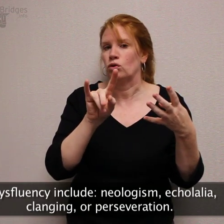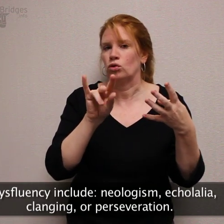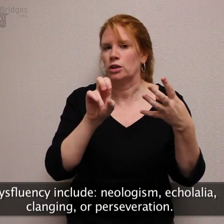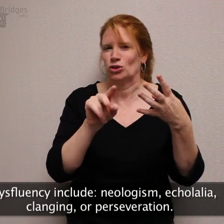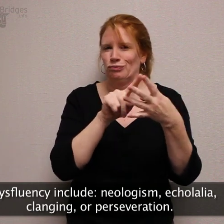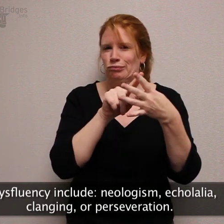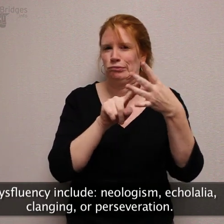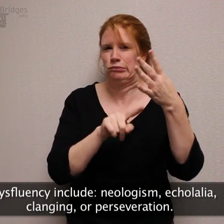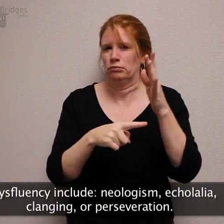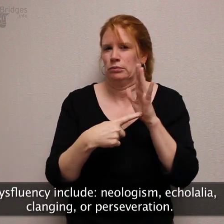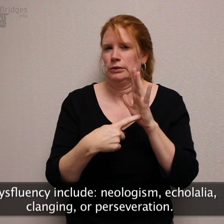or perseveration.